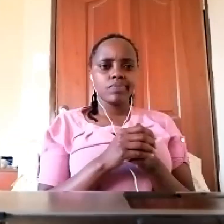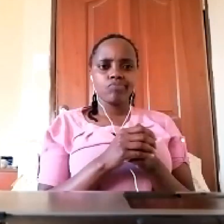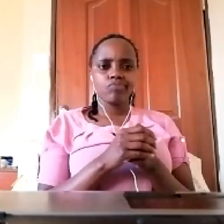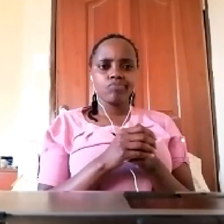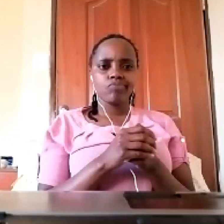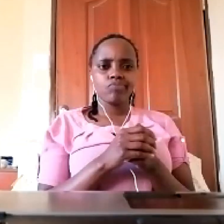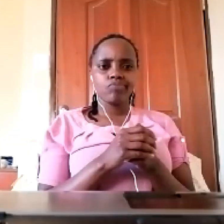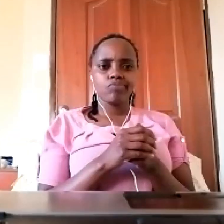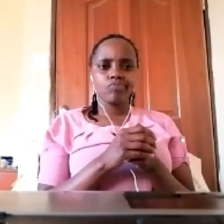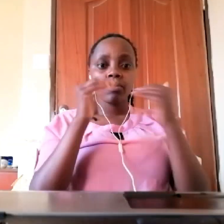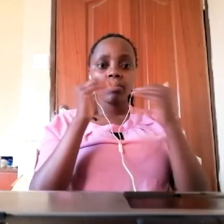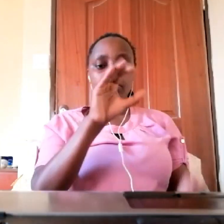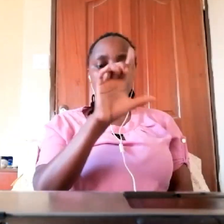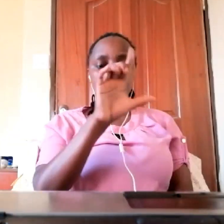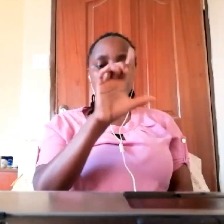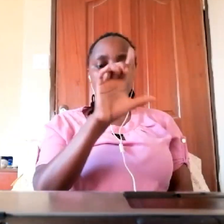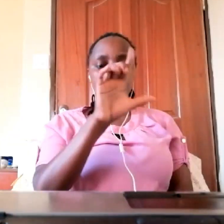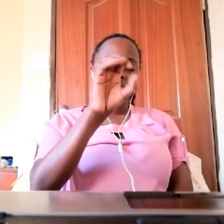Thank you, Cleo.